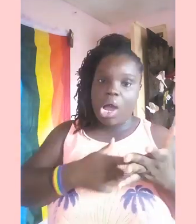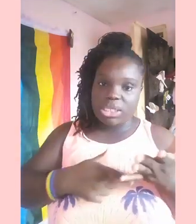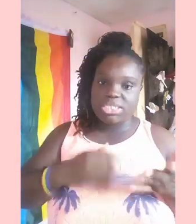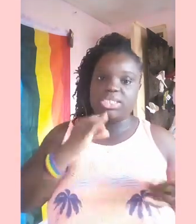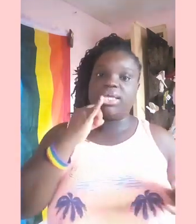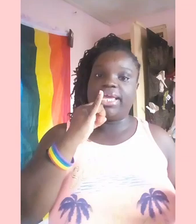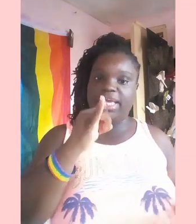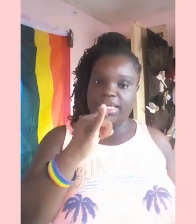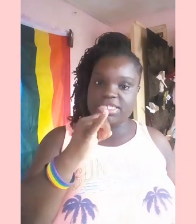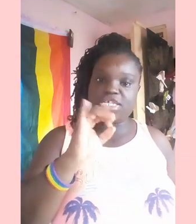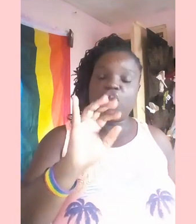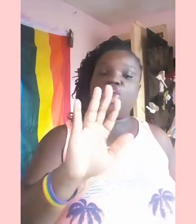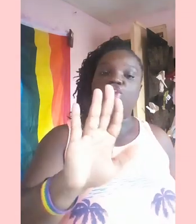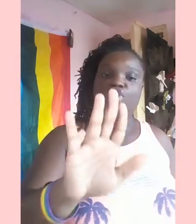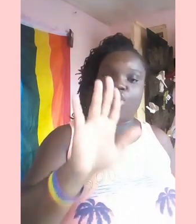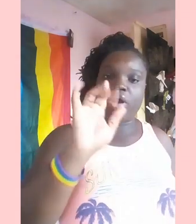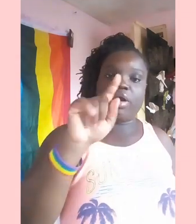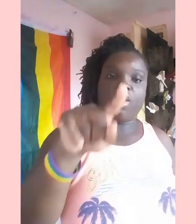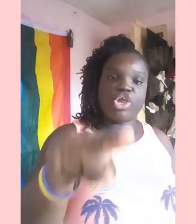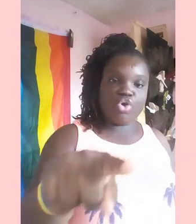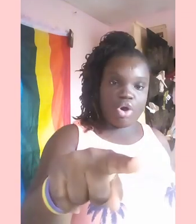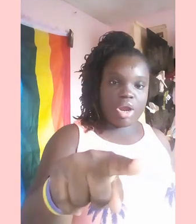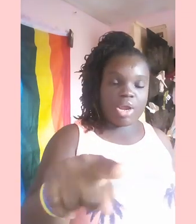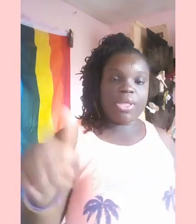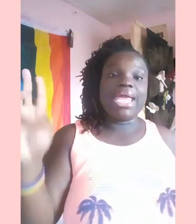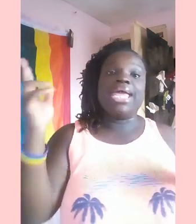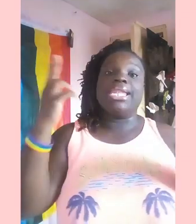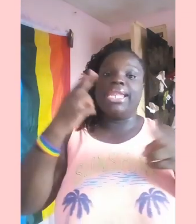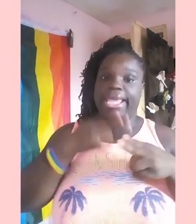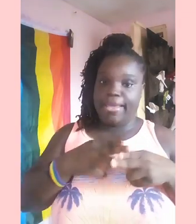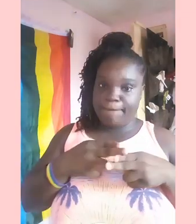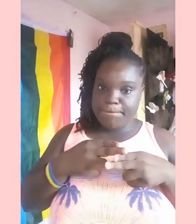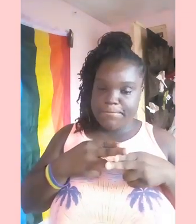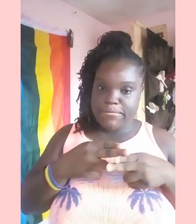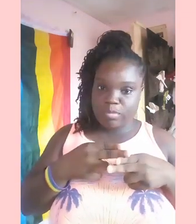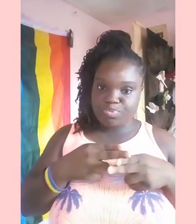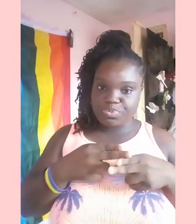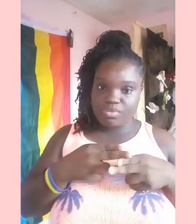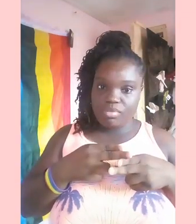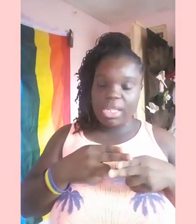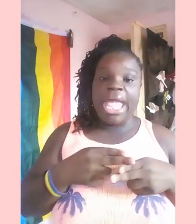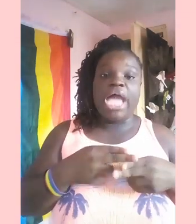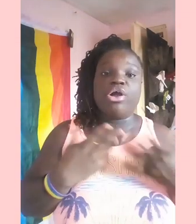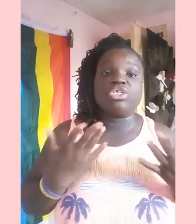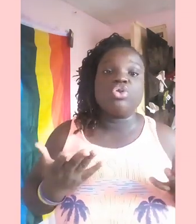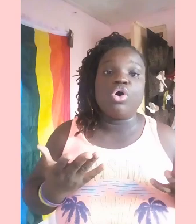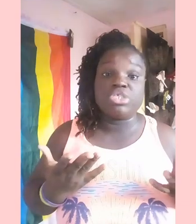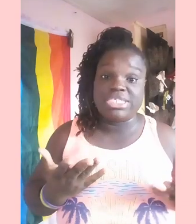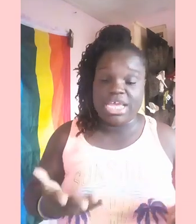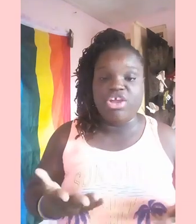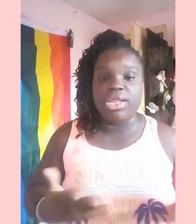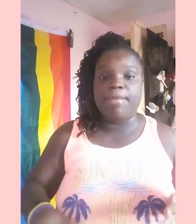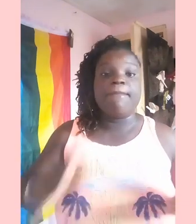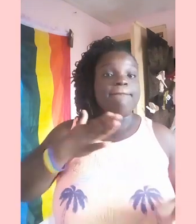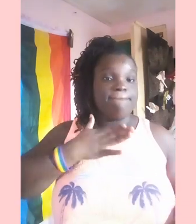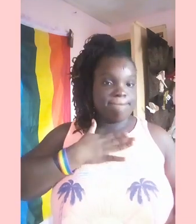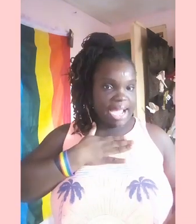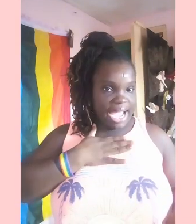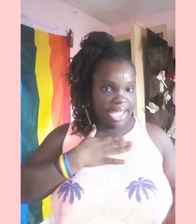what is your name? And you also know how to say your name.